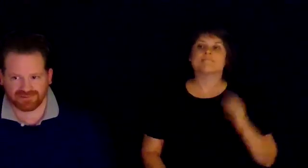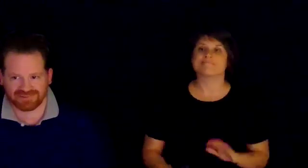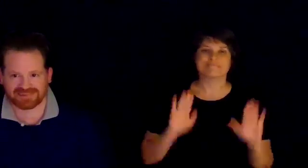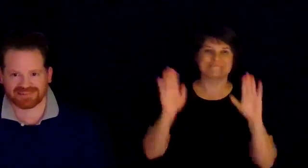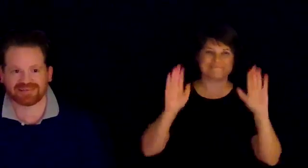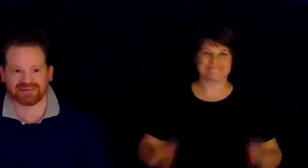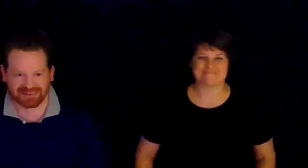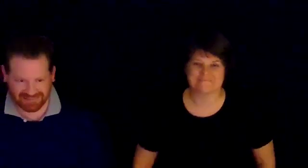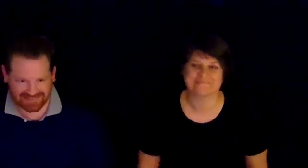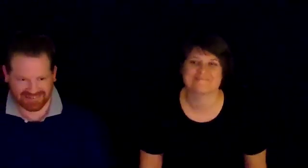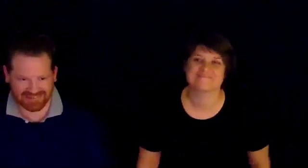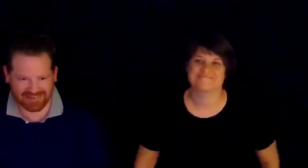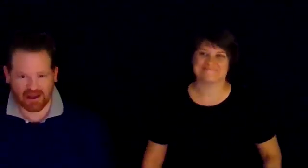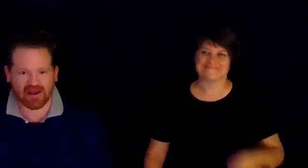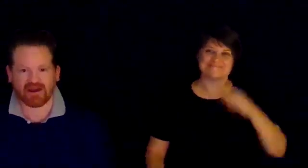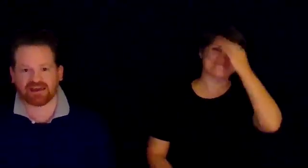Aye.